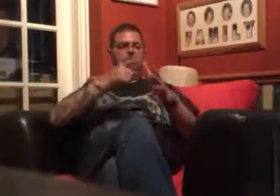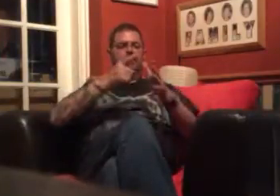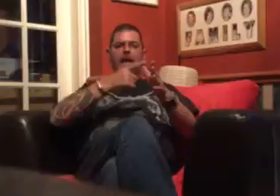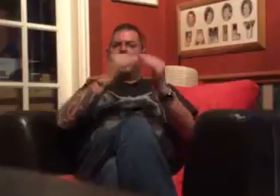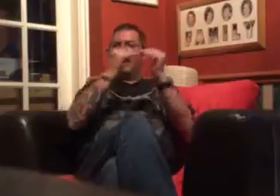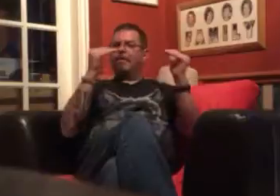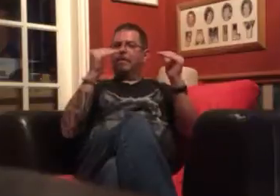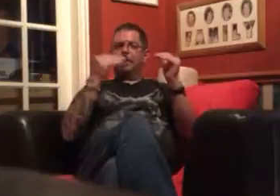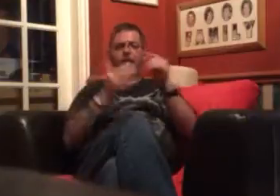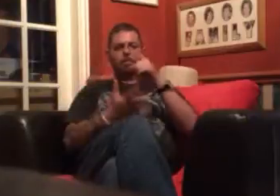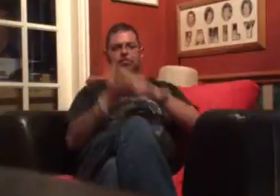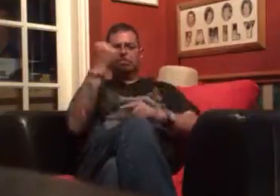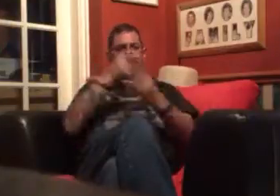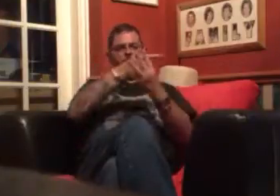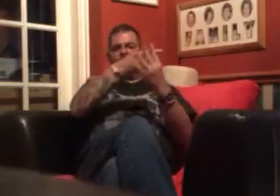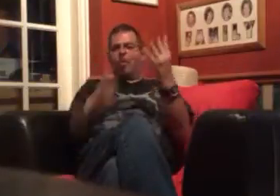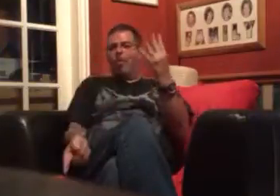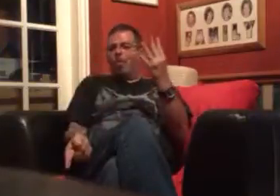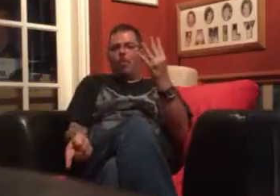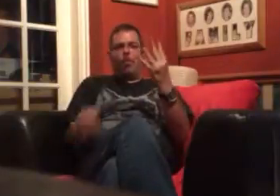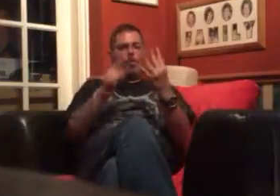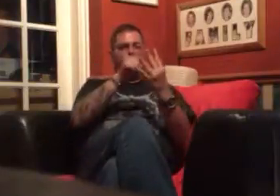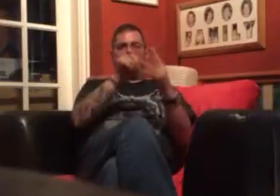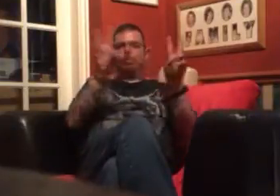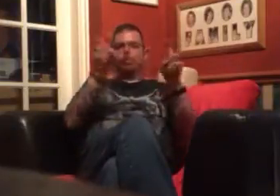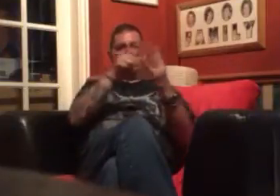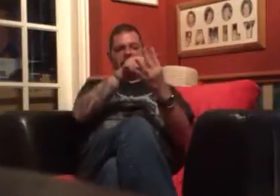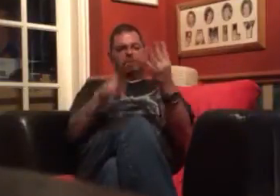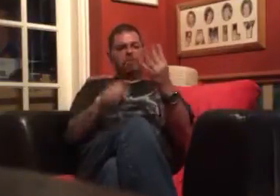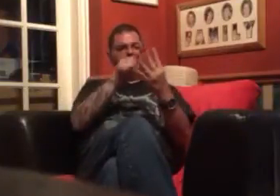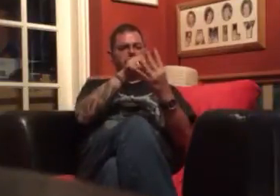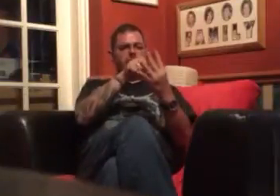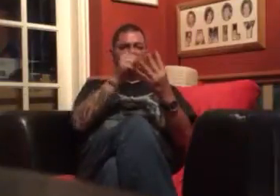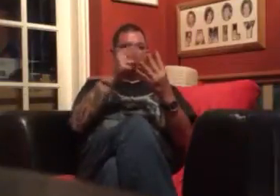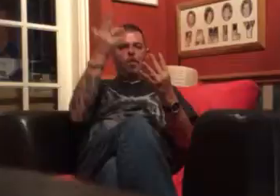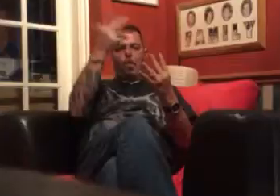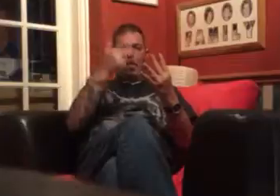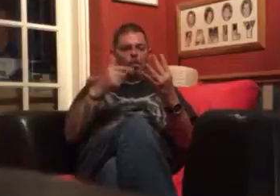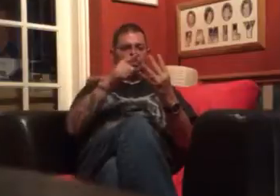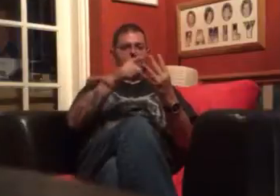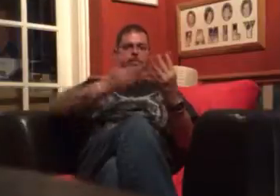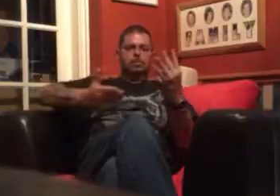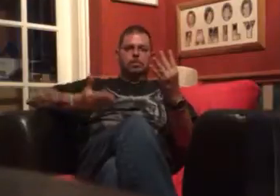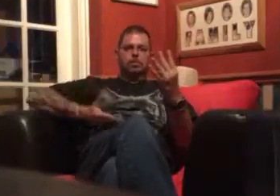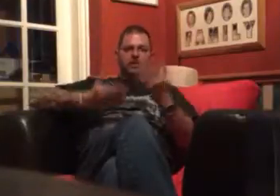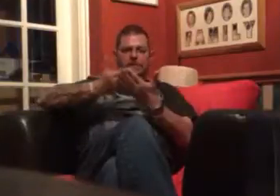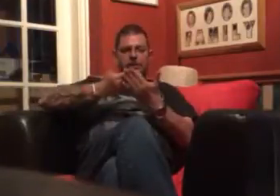student's just finished their A-levels at the age of 18 and they've come out with 4 A-levels. The 4 topics being art,